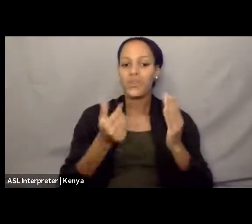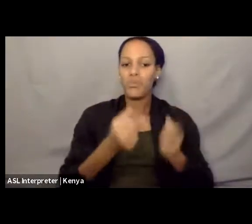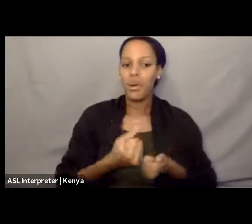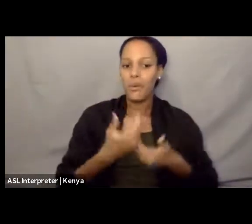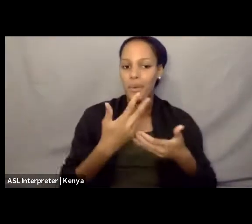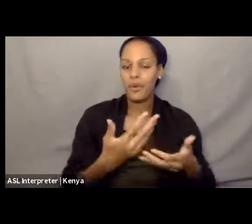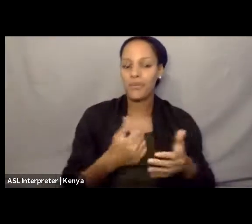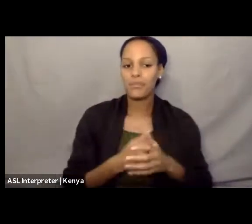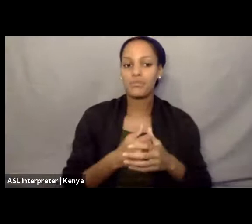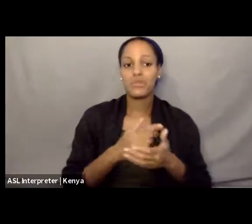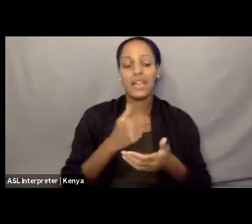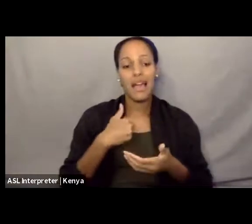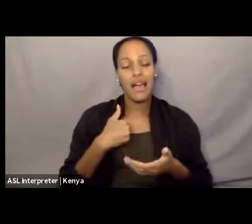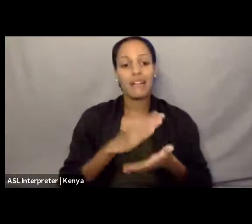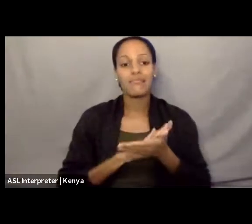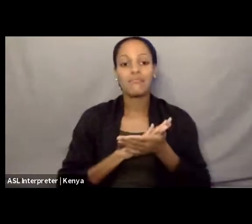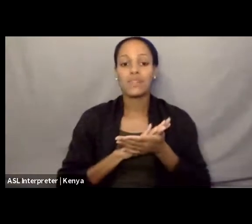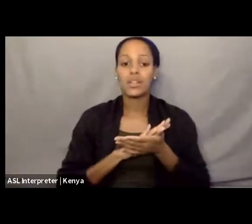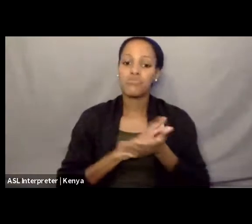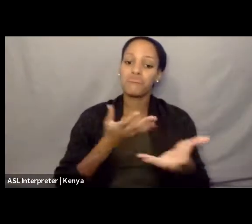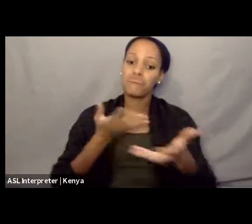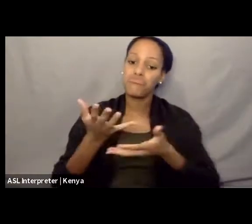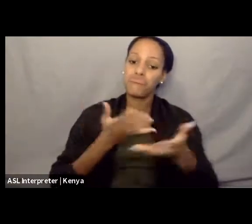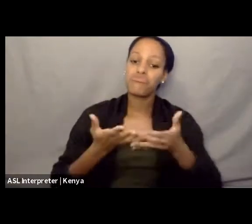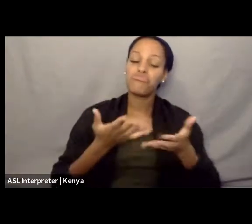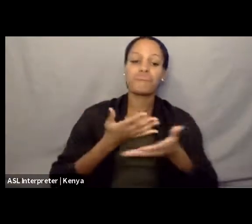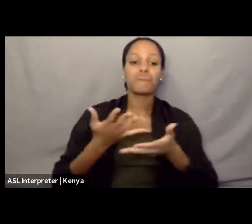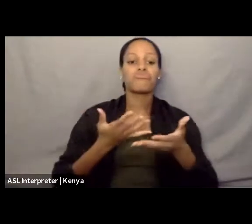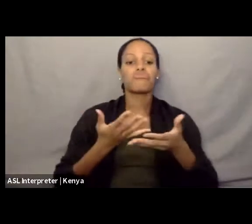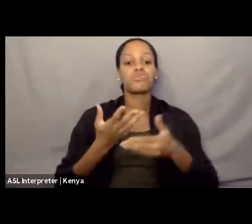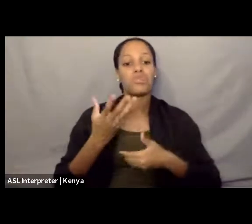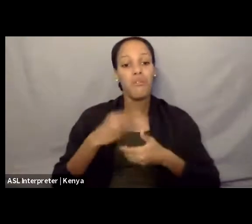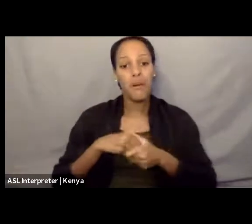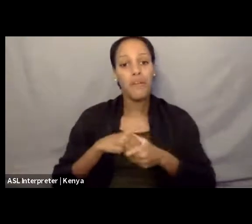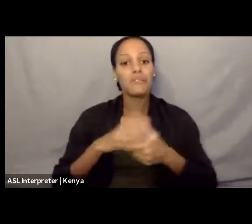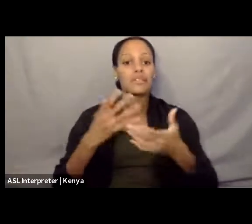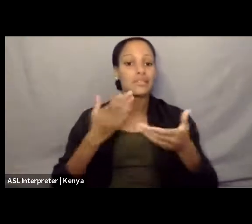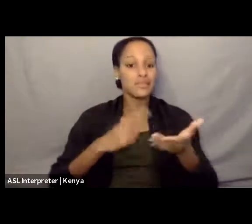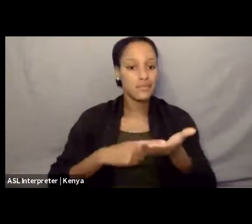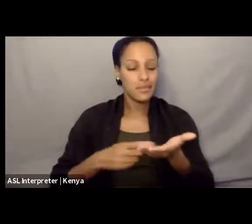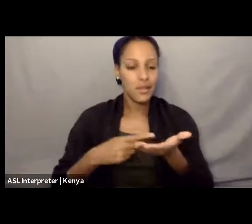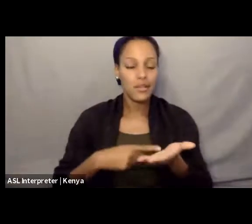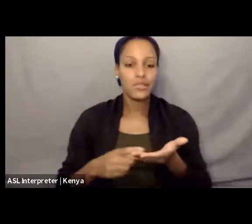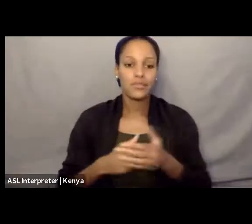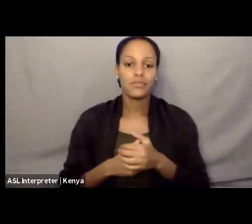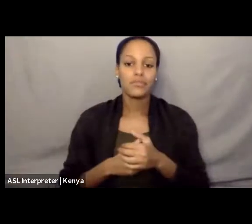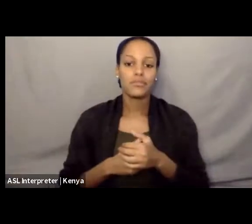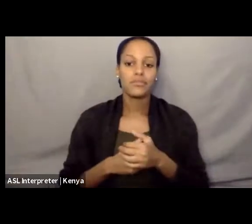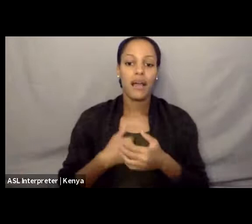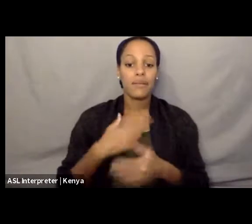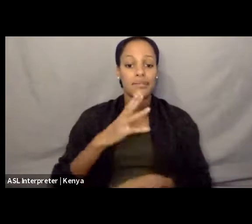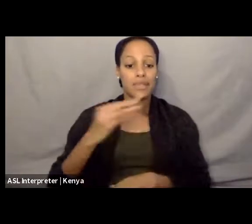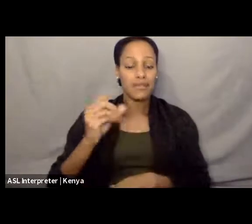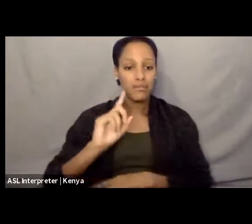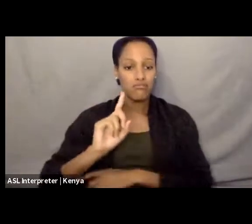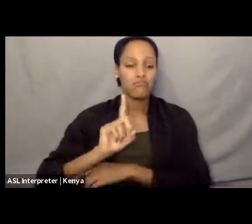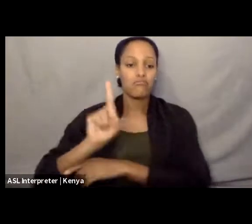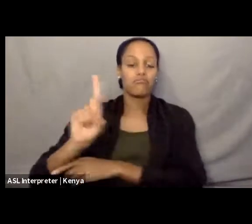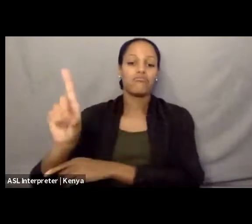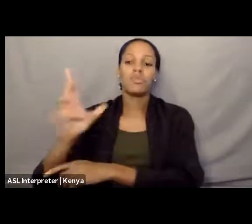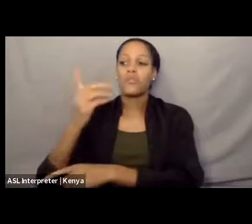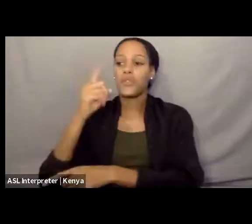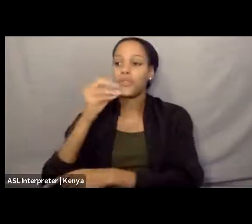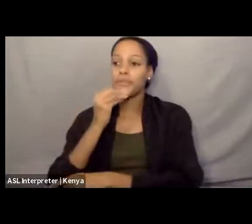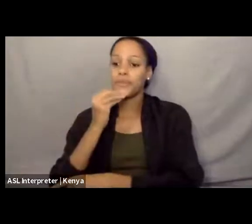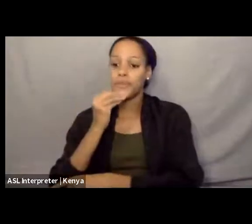had an engaged and thoughtful discussion. And as we were heading out to get some food at a Greek place, a young person asked me